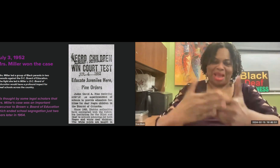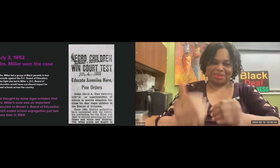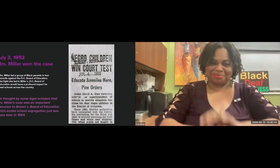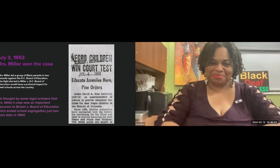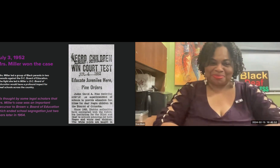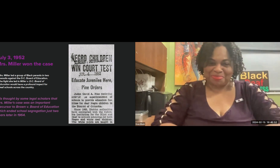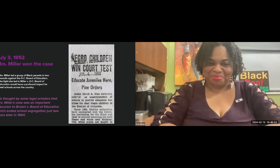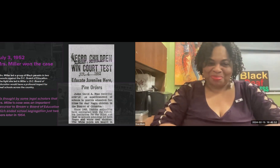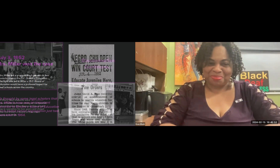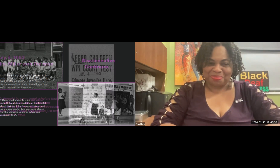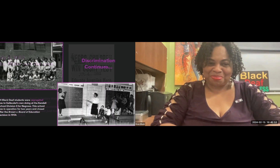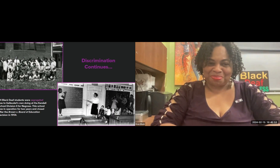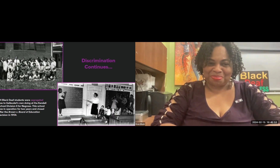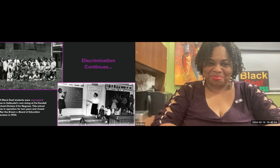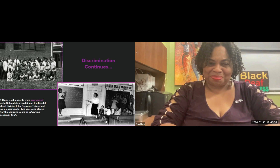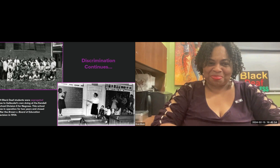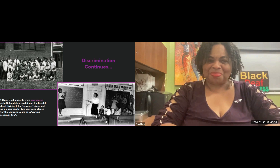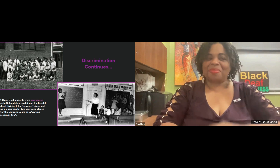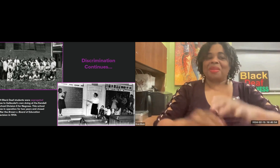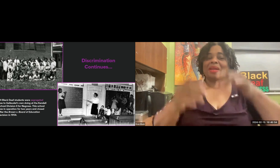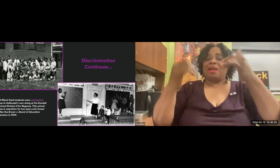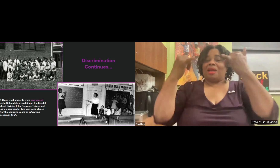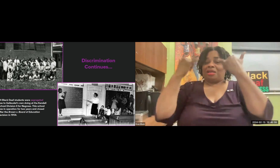winning her case. Slide, please.